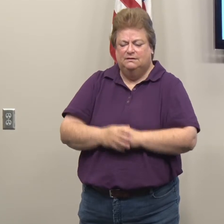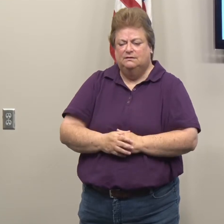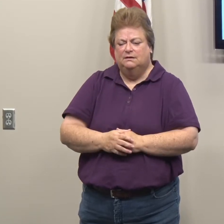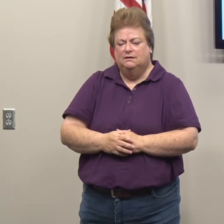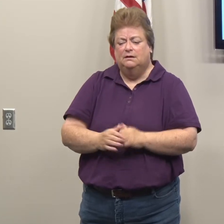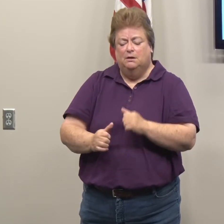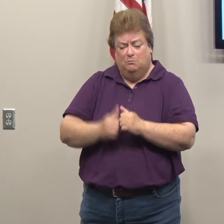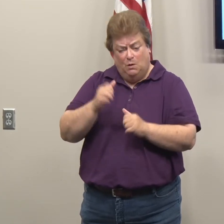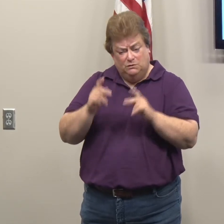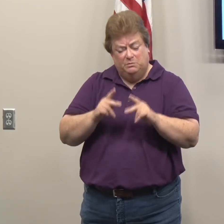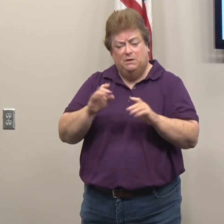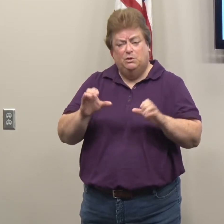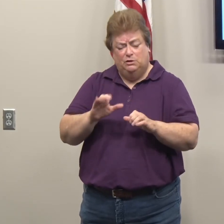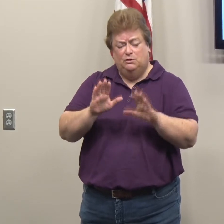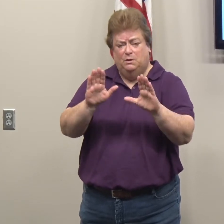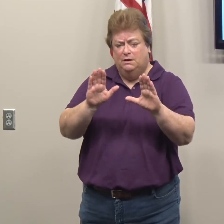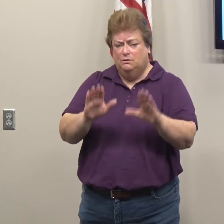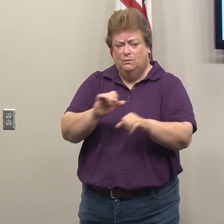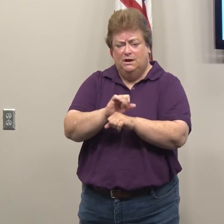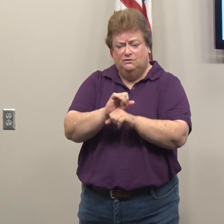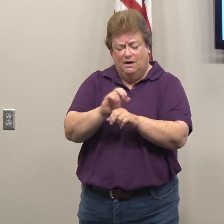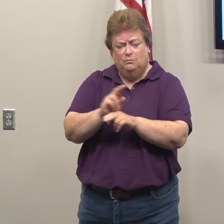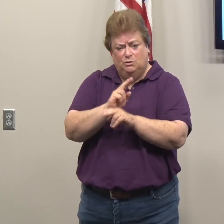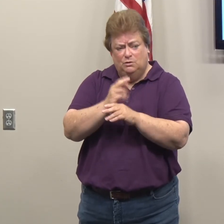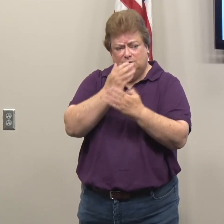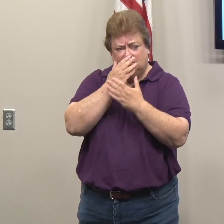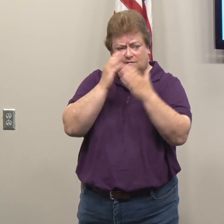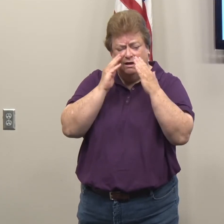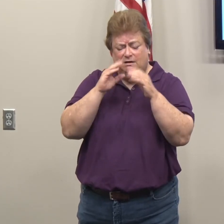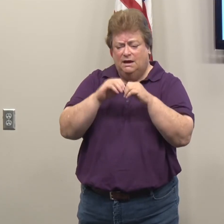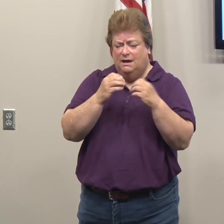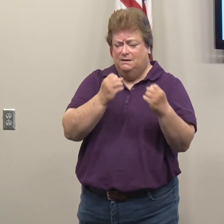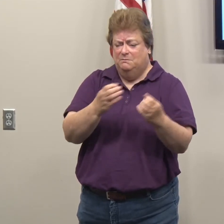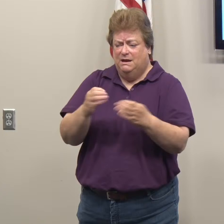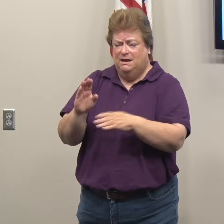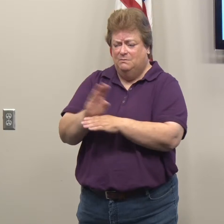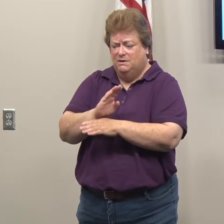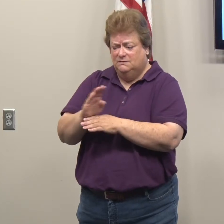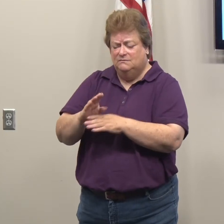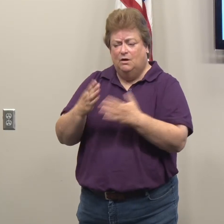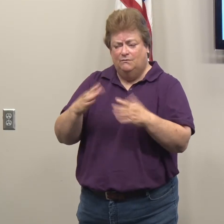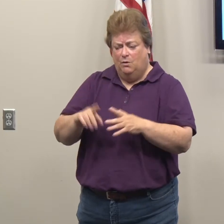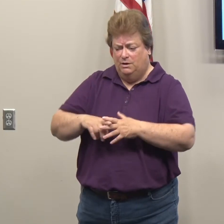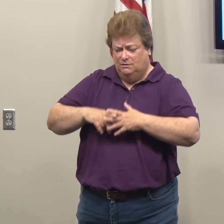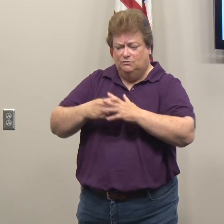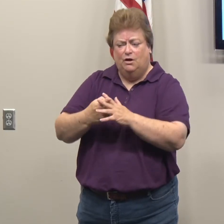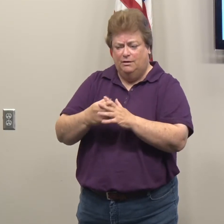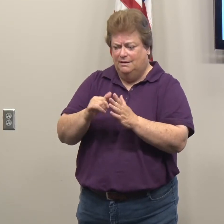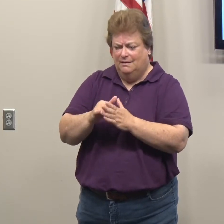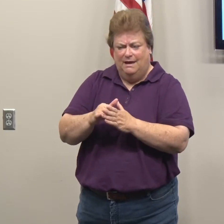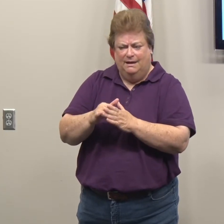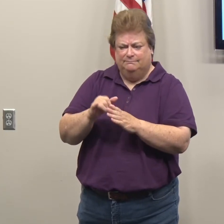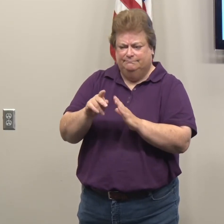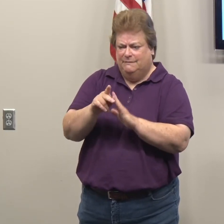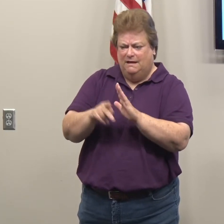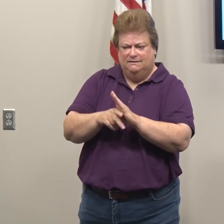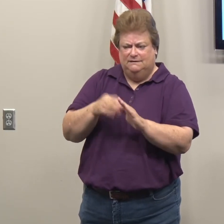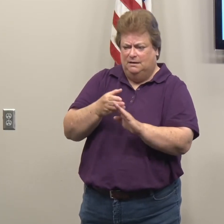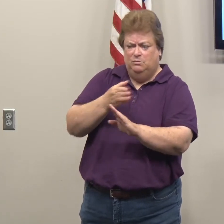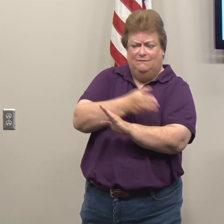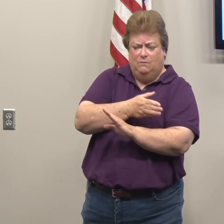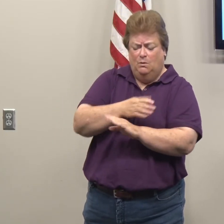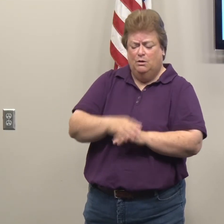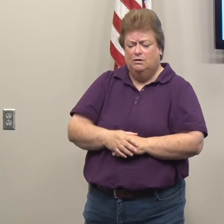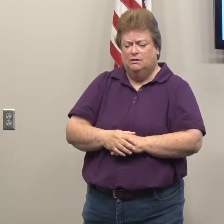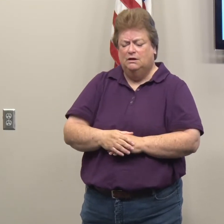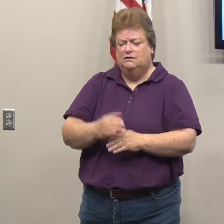people are doing a great job in wearing face coverings, and many businesses had already implemented a policy. Thank you to all of